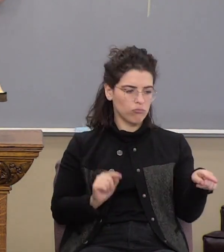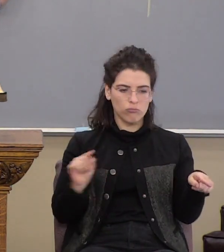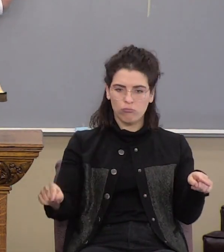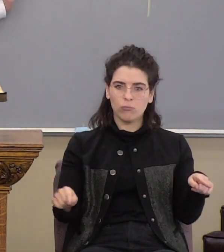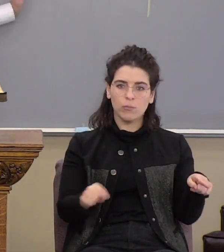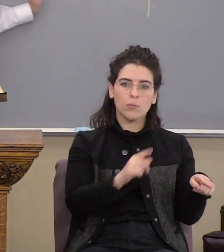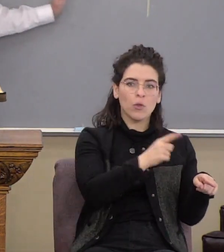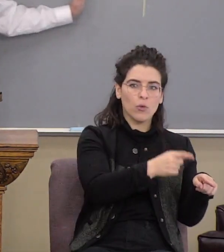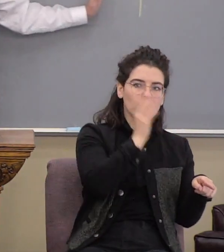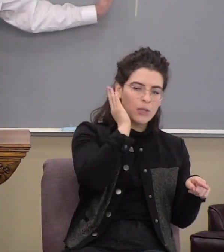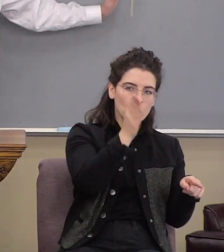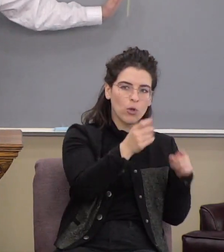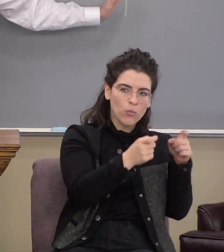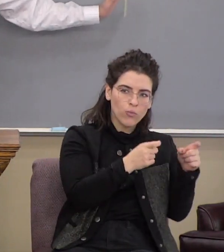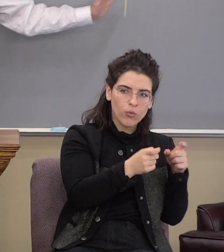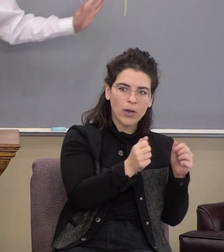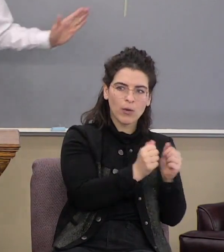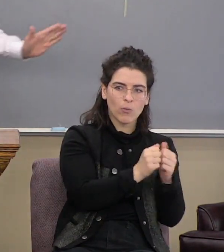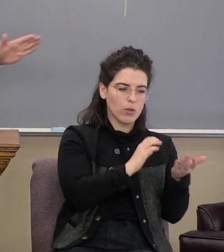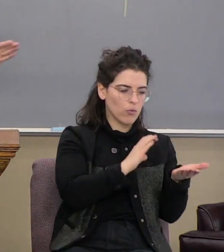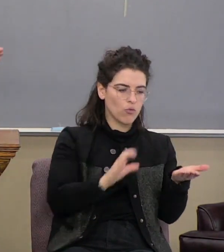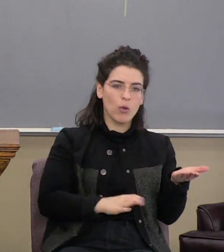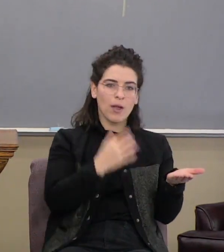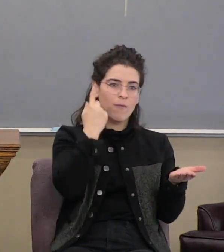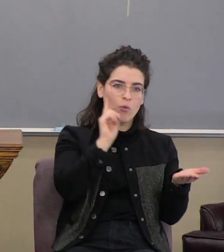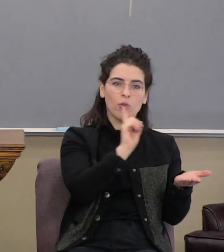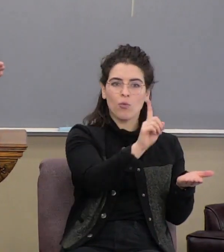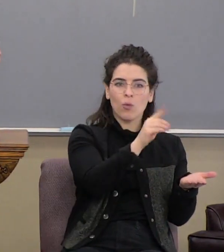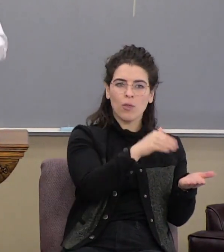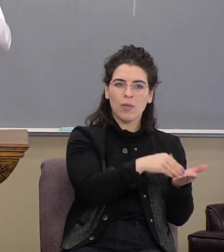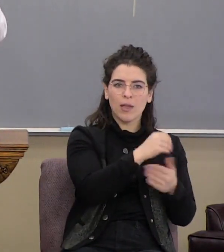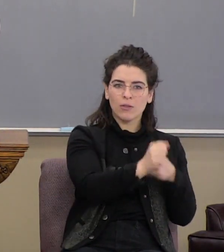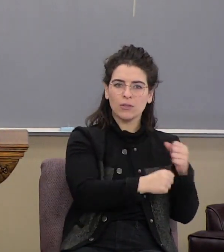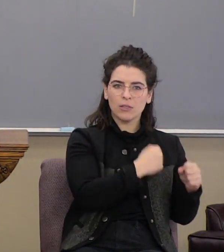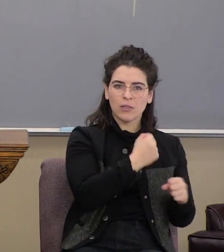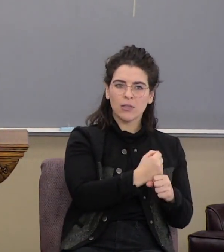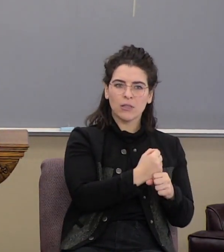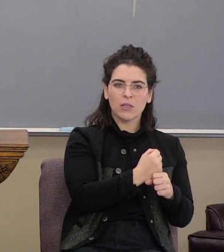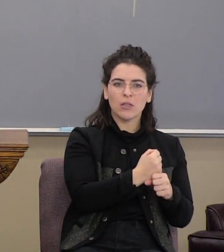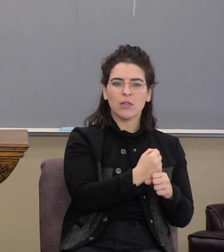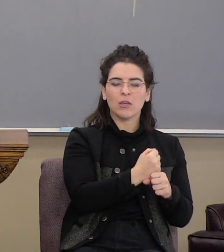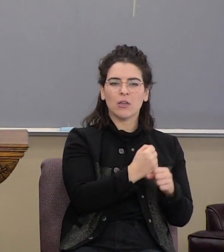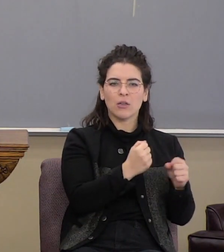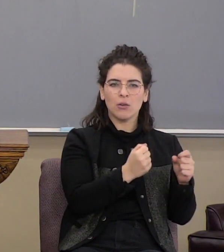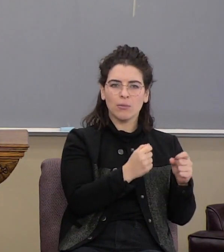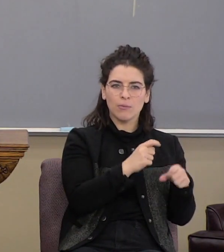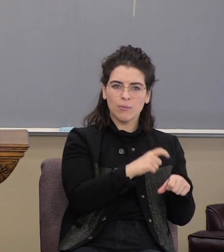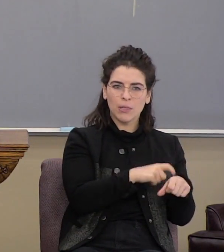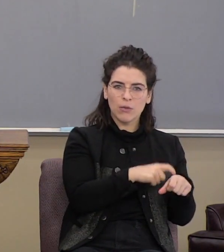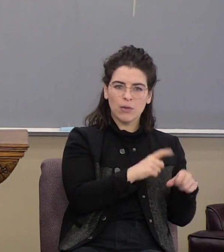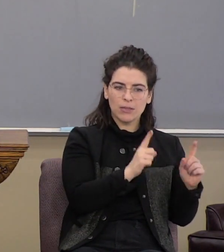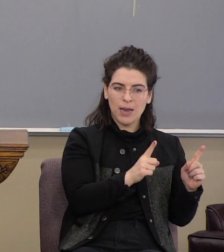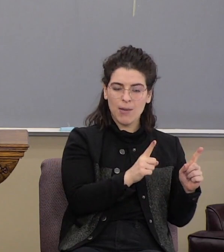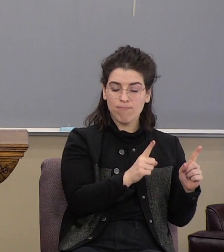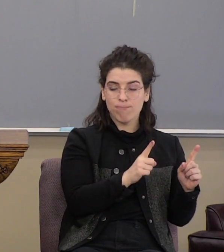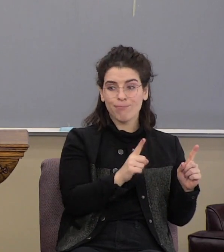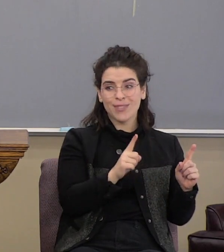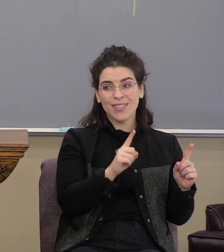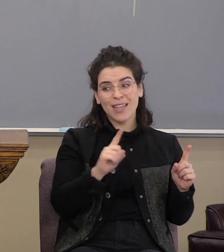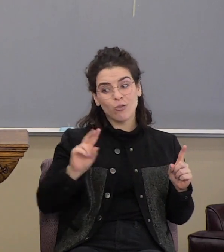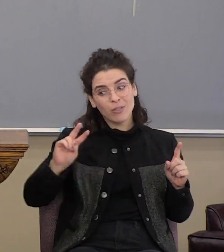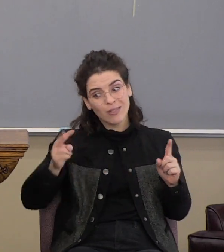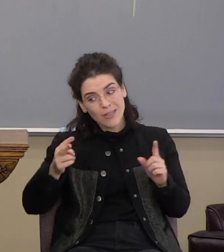reign with Christ for that 1,000-year millennial period of time. But then there's a